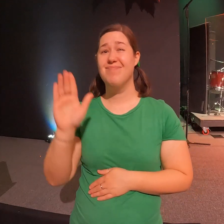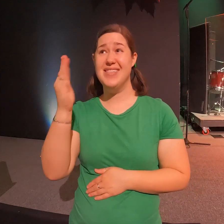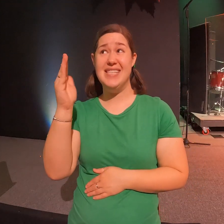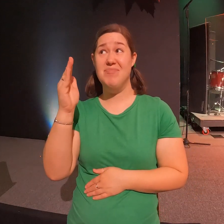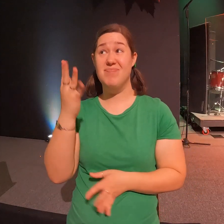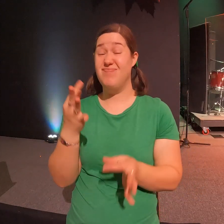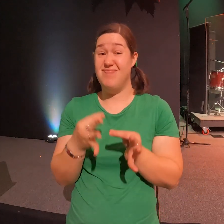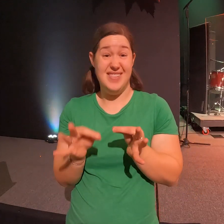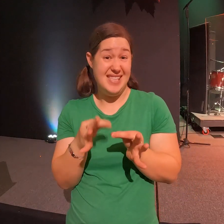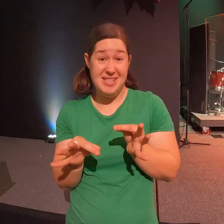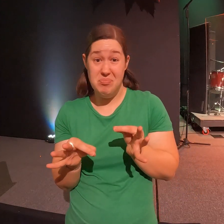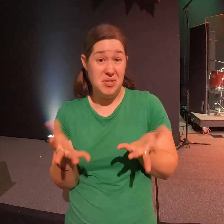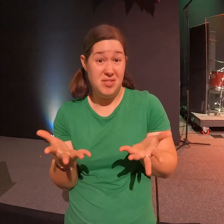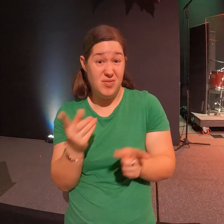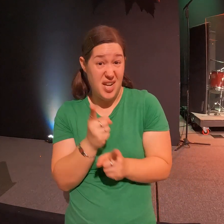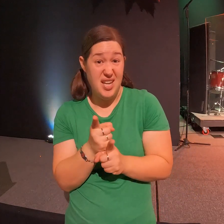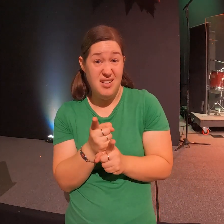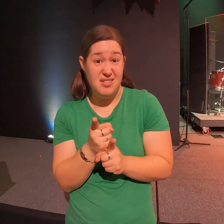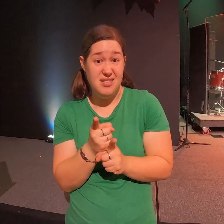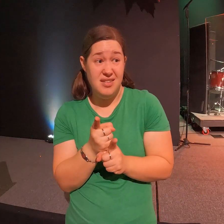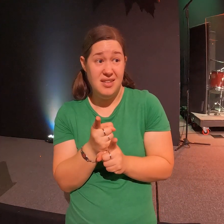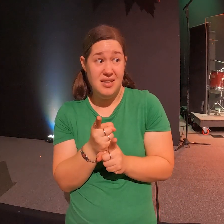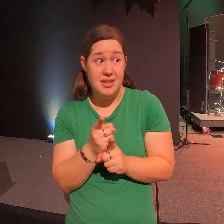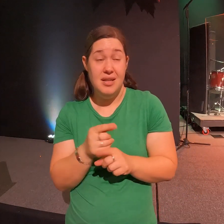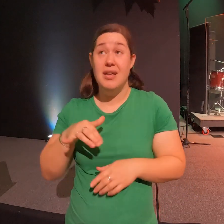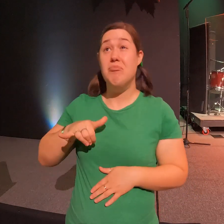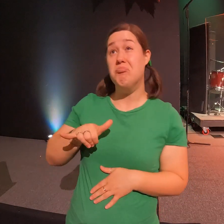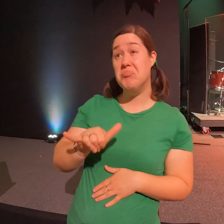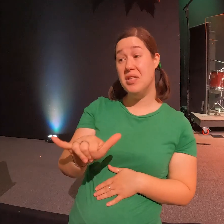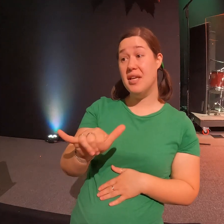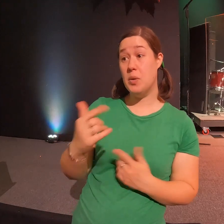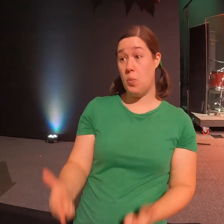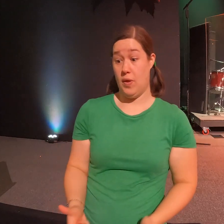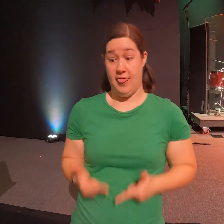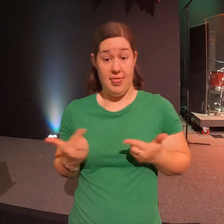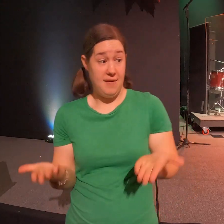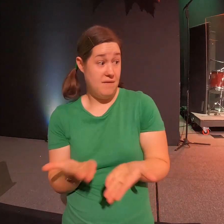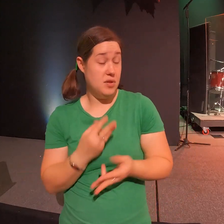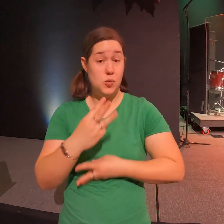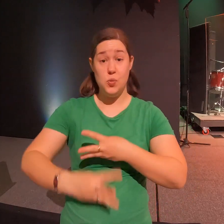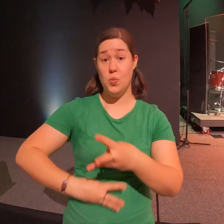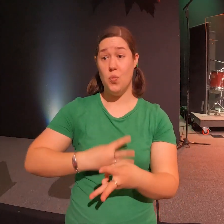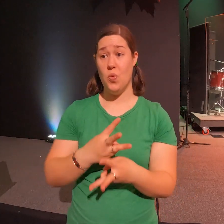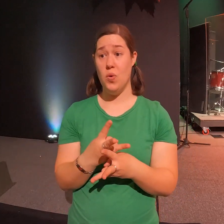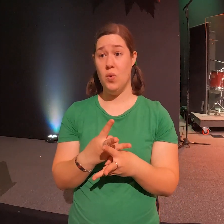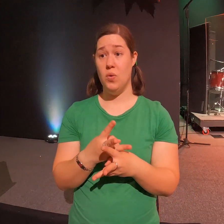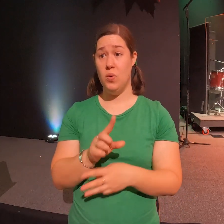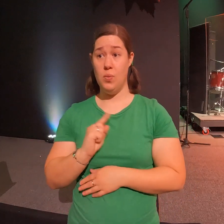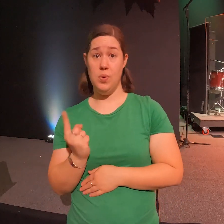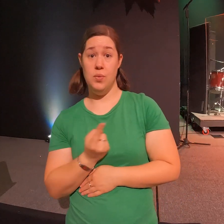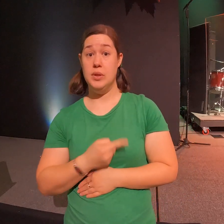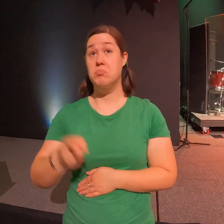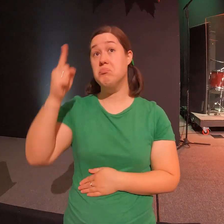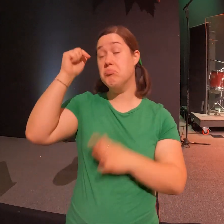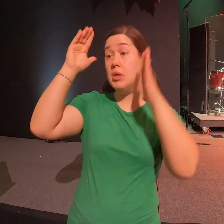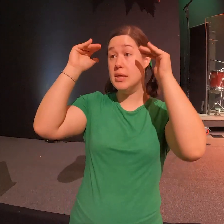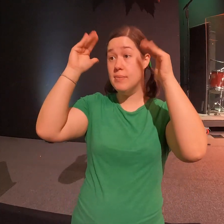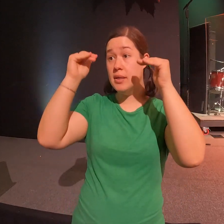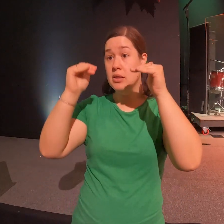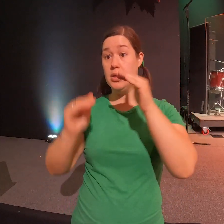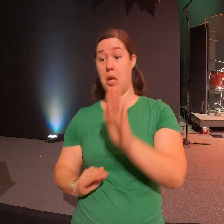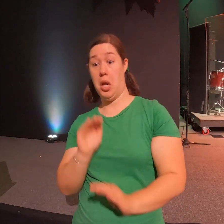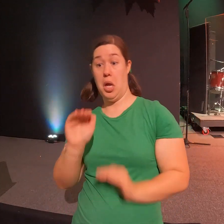it? But yet we live in this world where we are expected to climb